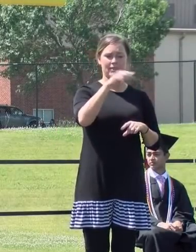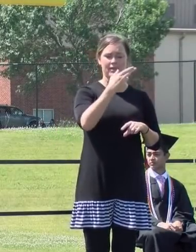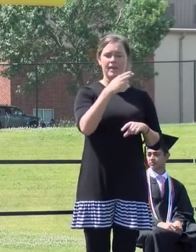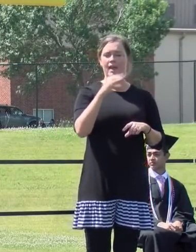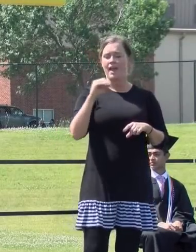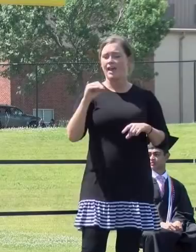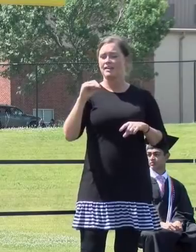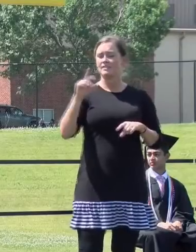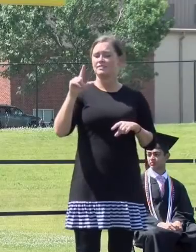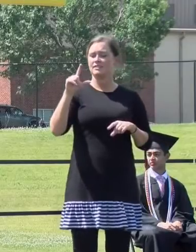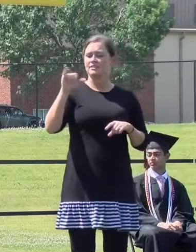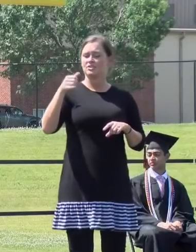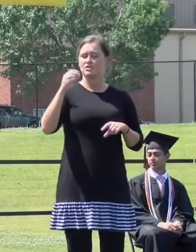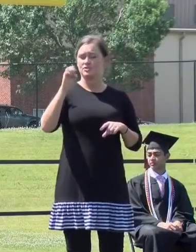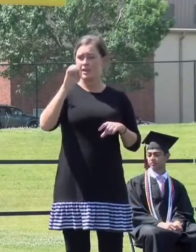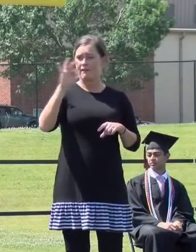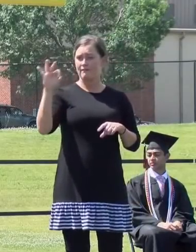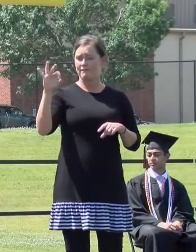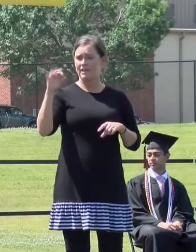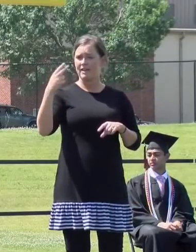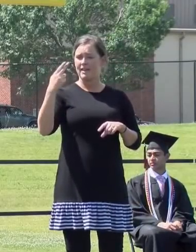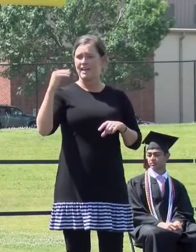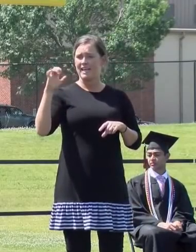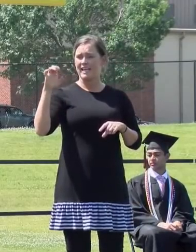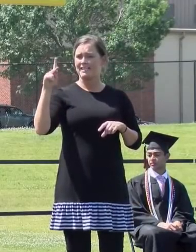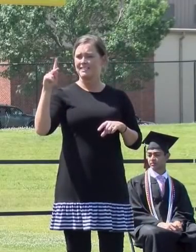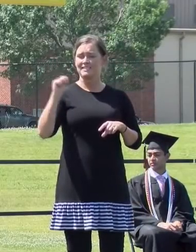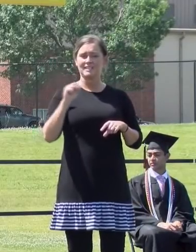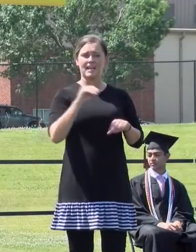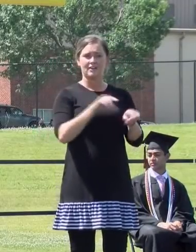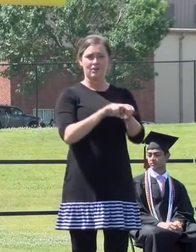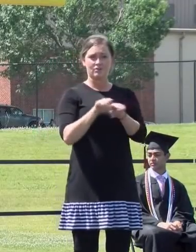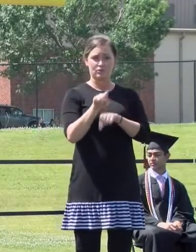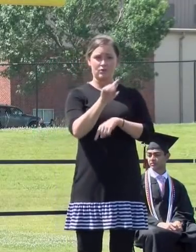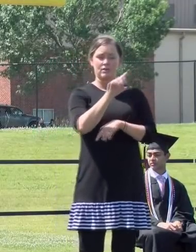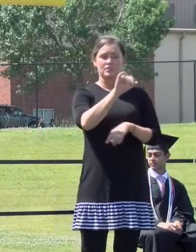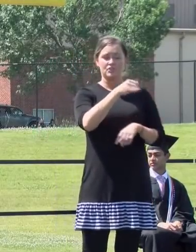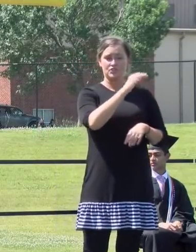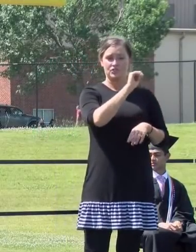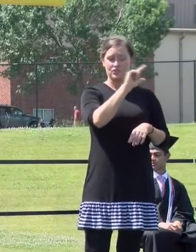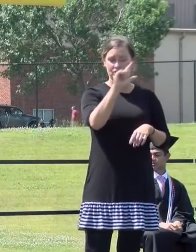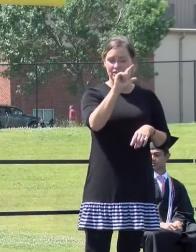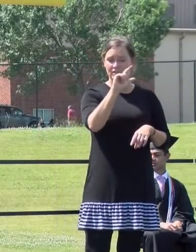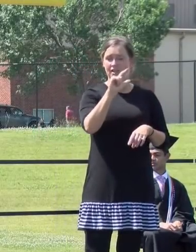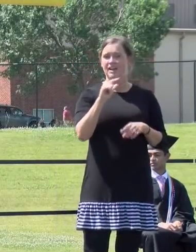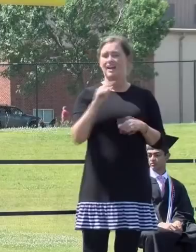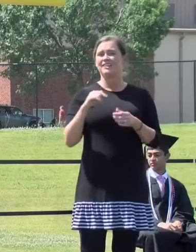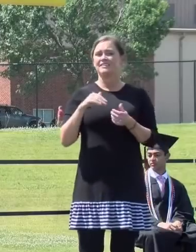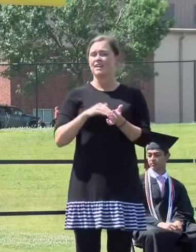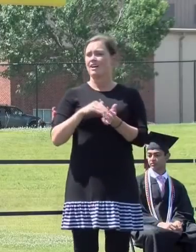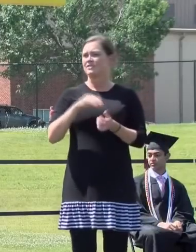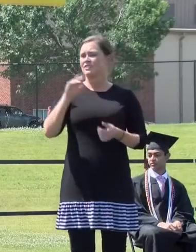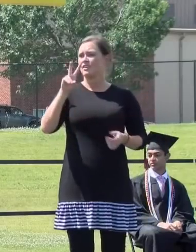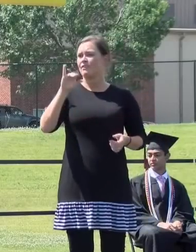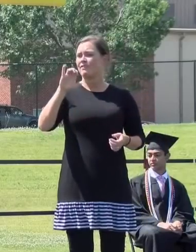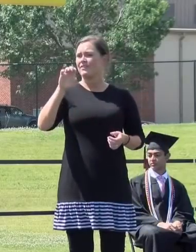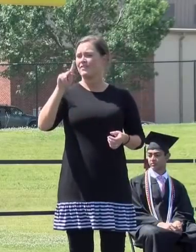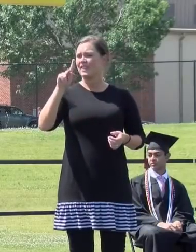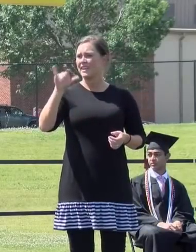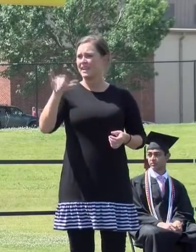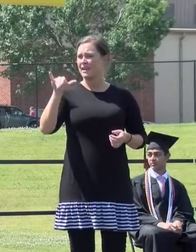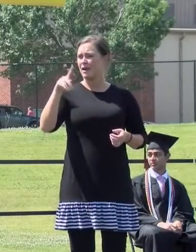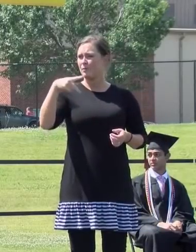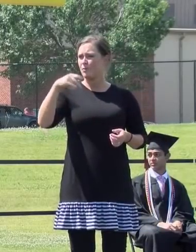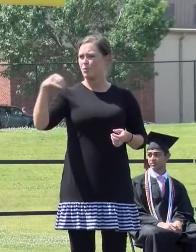Daphne, Mr. Jeff Hicks, Dr. Jill Caton Johnson, Dr. Vicki Poole, and Dr.